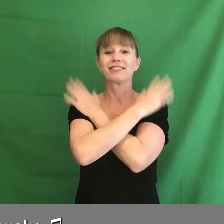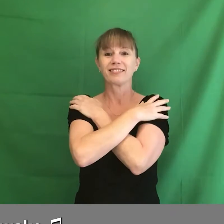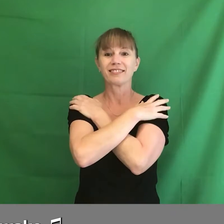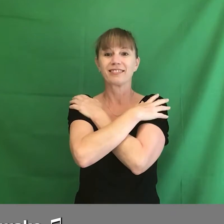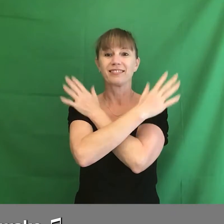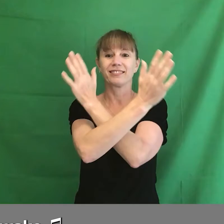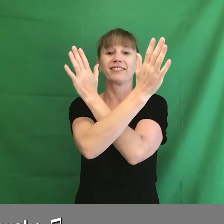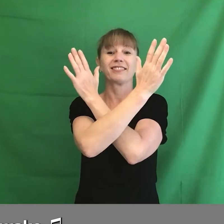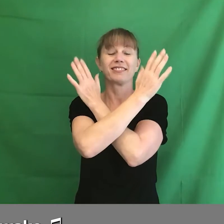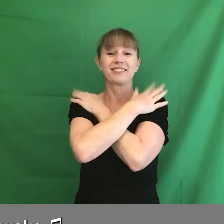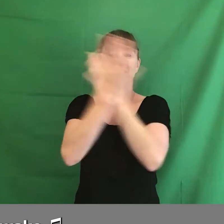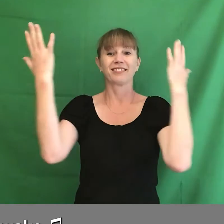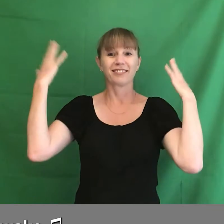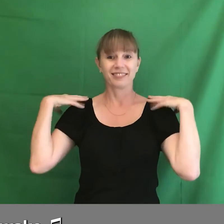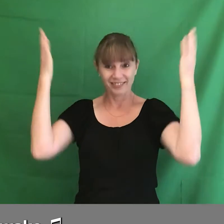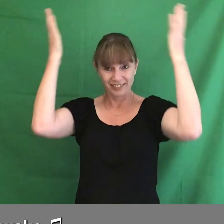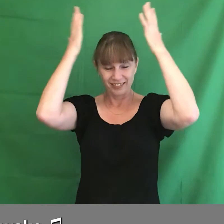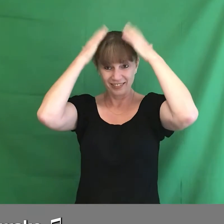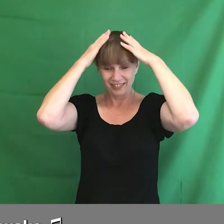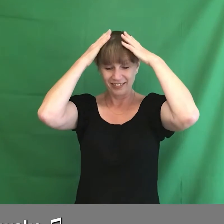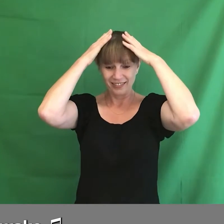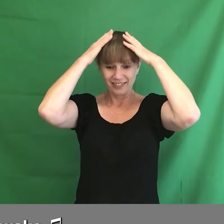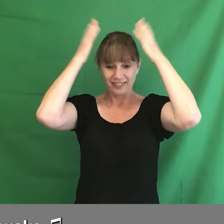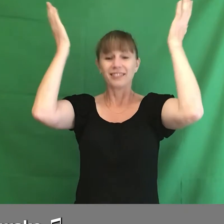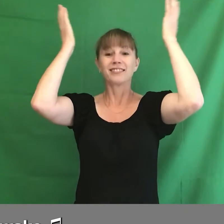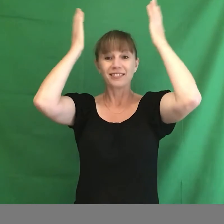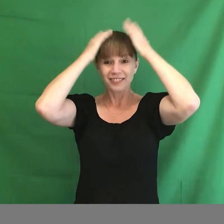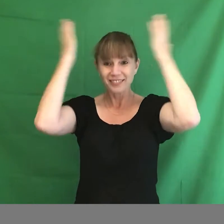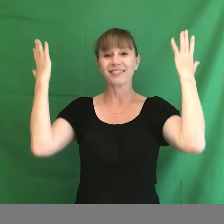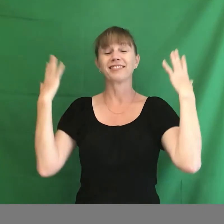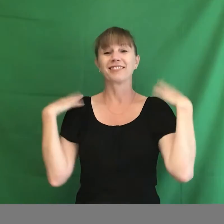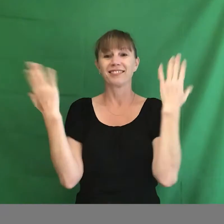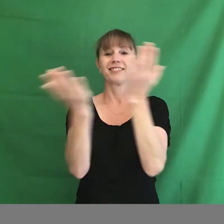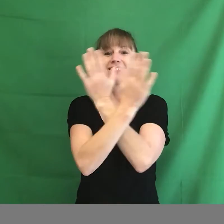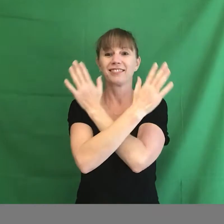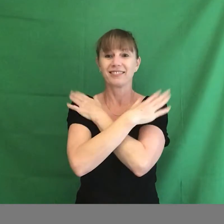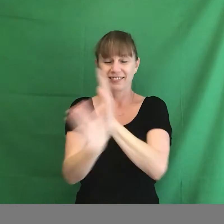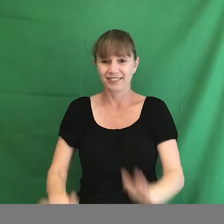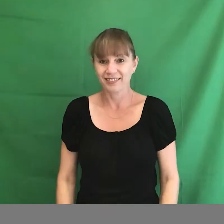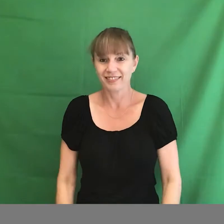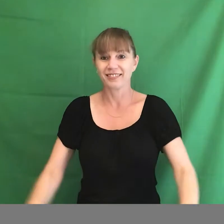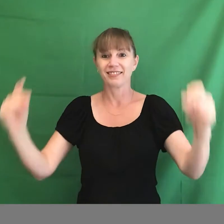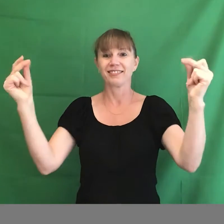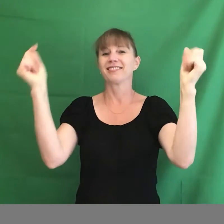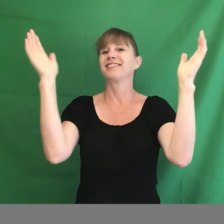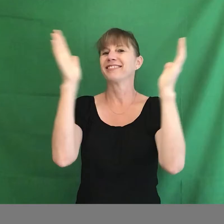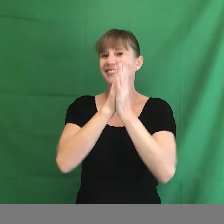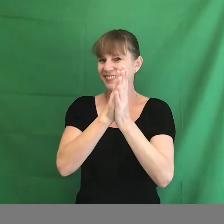alive, alert, awake. I'm awake, alert, alive. I'm alive, alert,